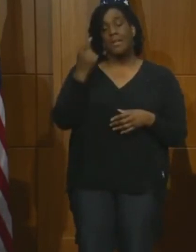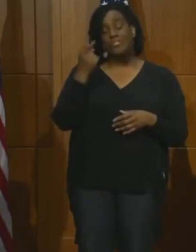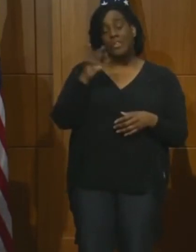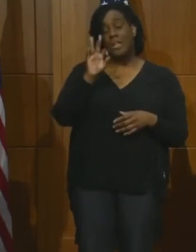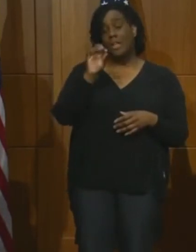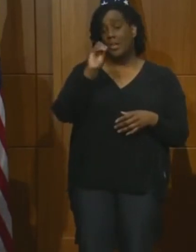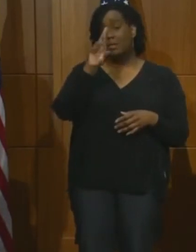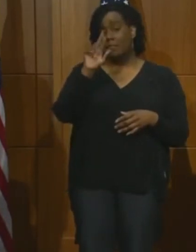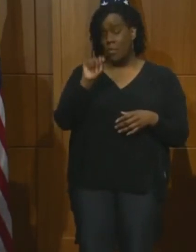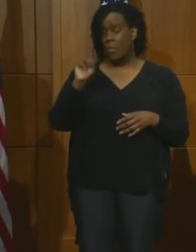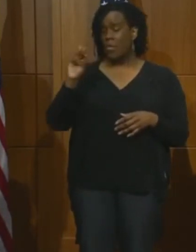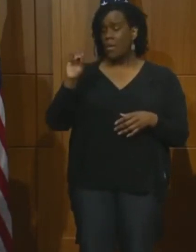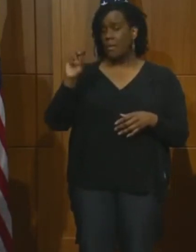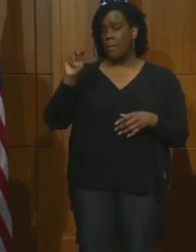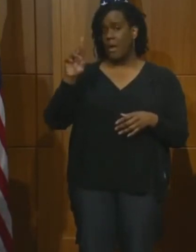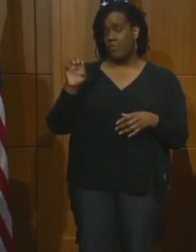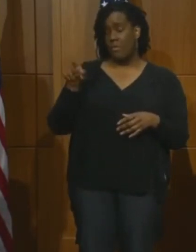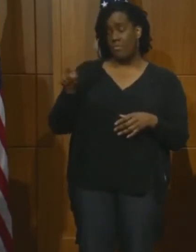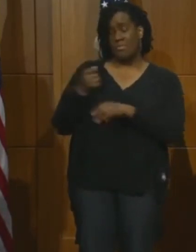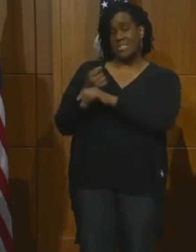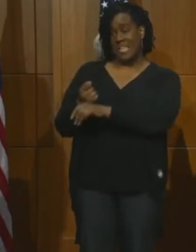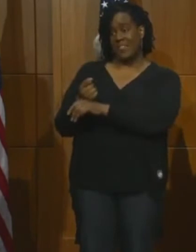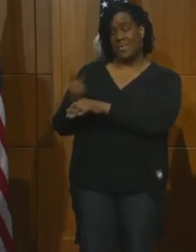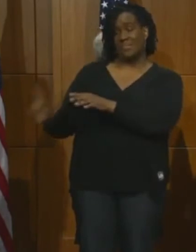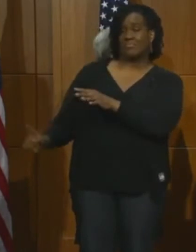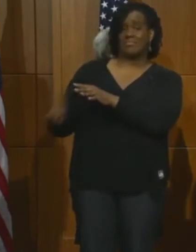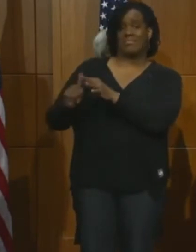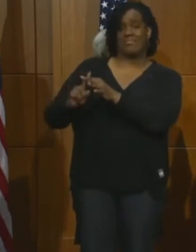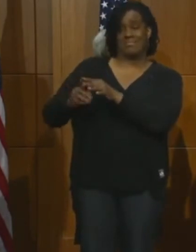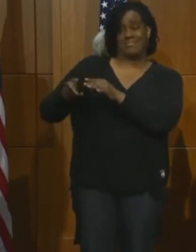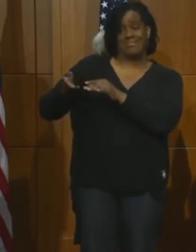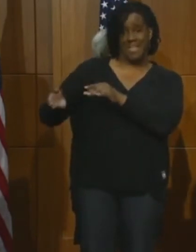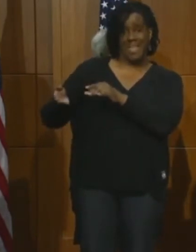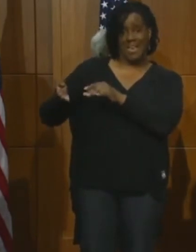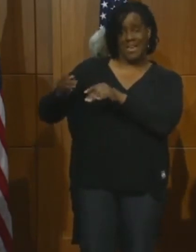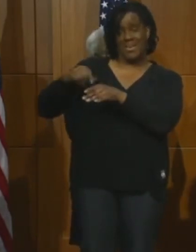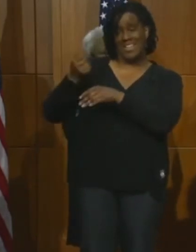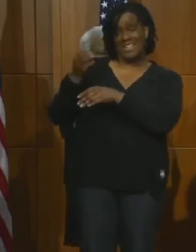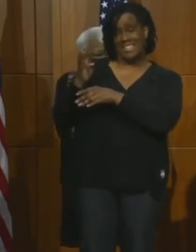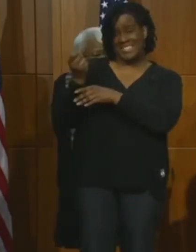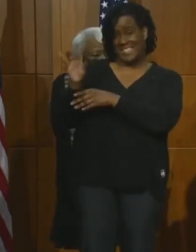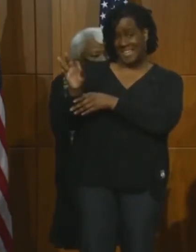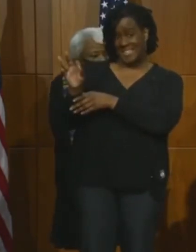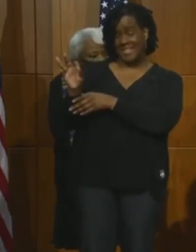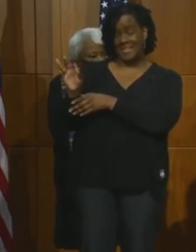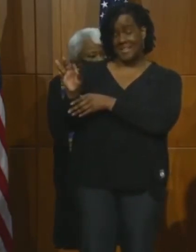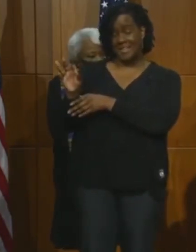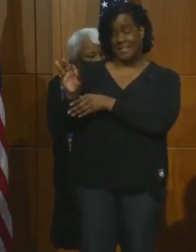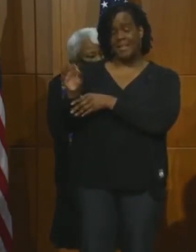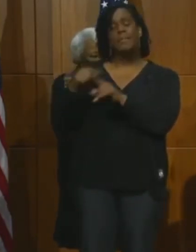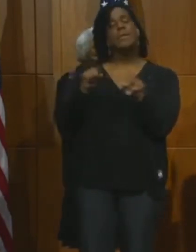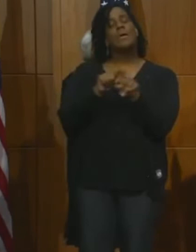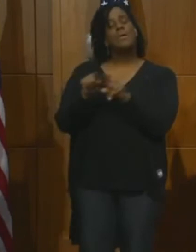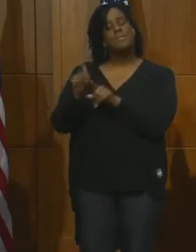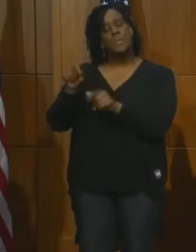Monroe, where slavery began to rear its ugly head in 1619, but we also